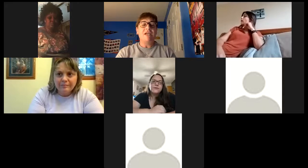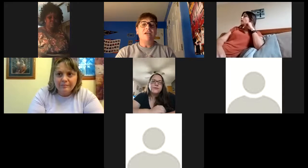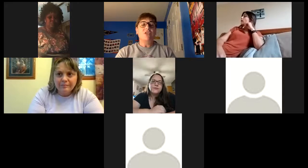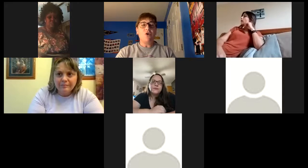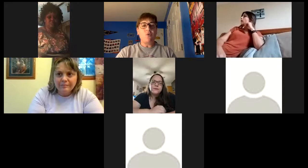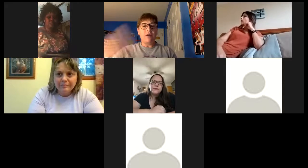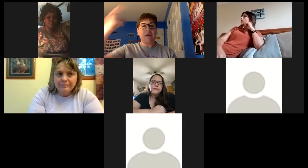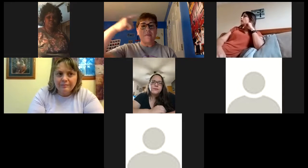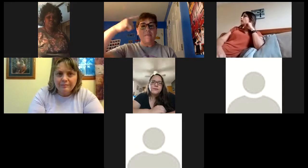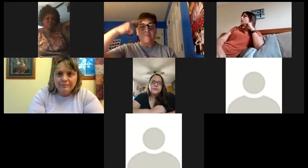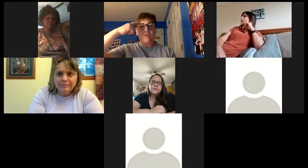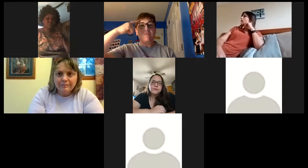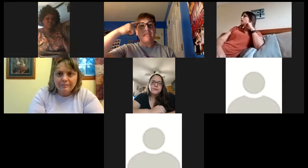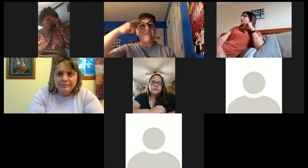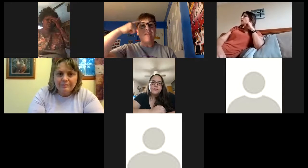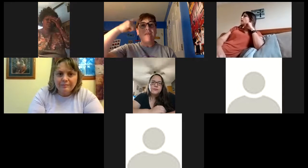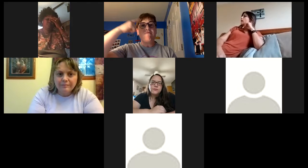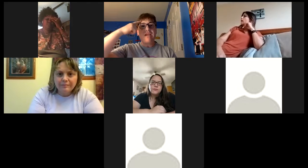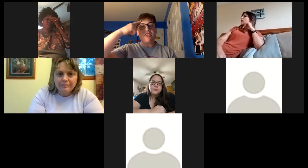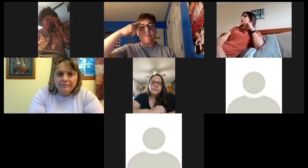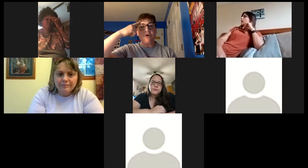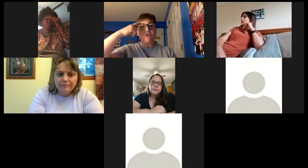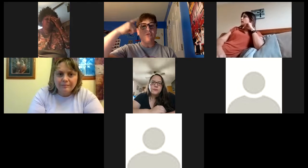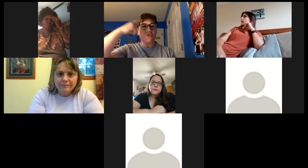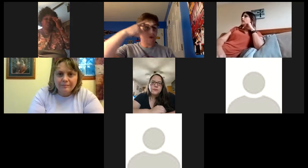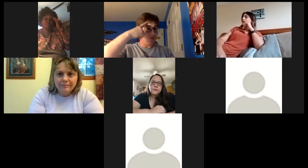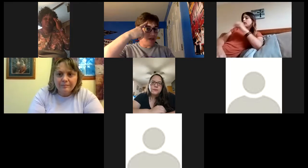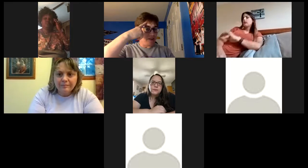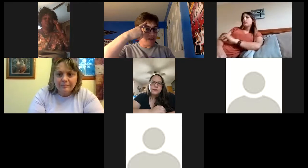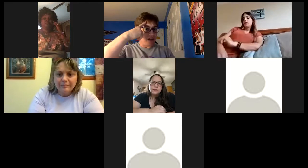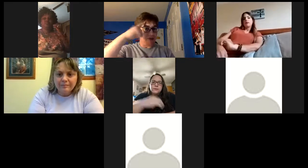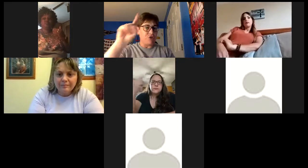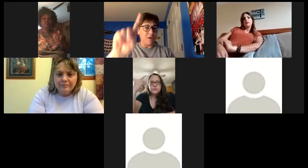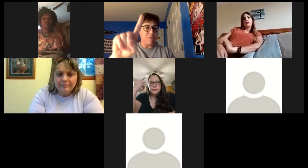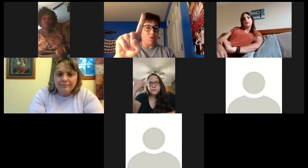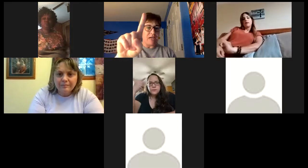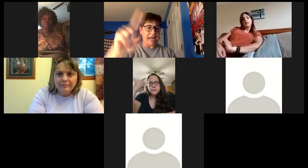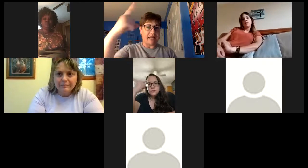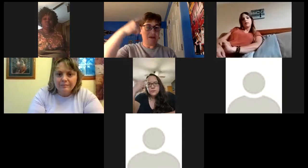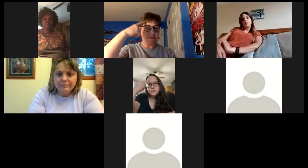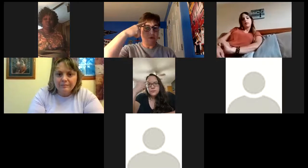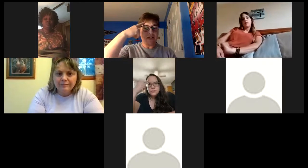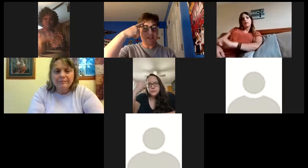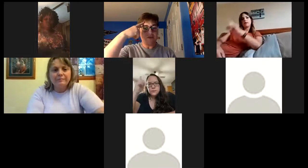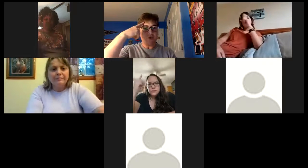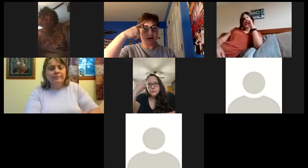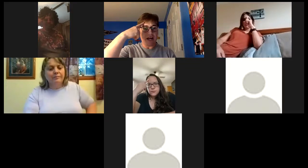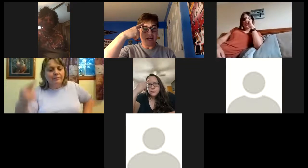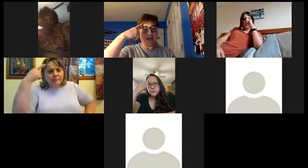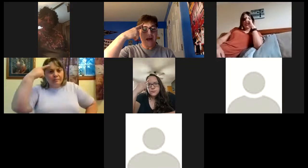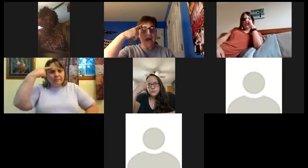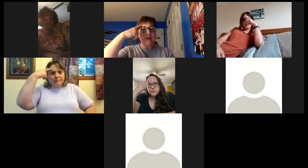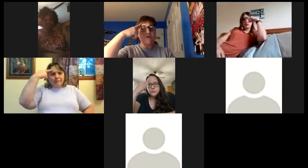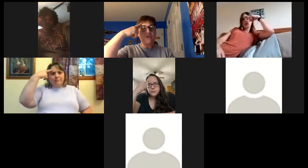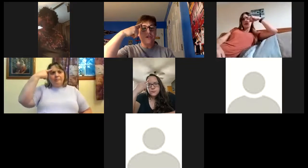believe. So with believe and faith both, you start with your number one hand pointing to your